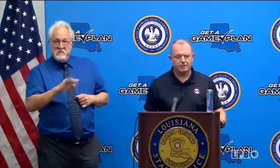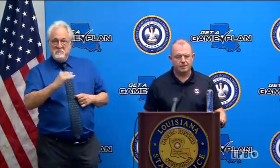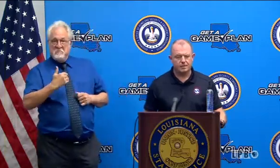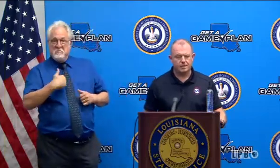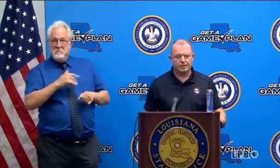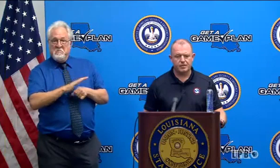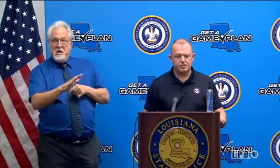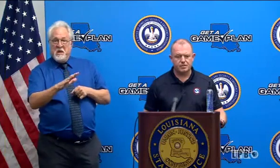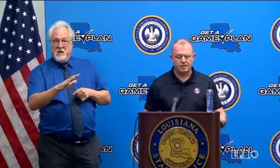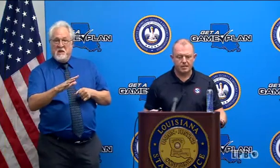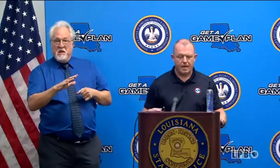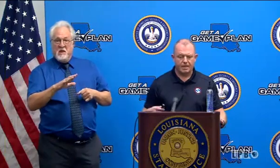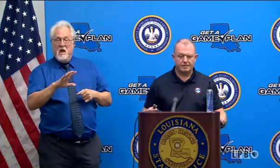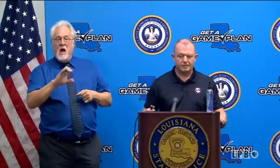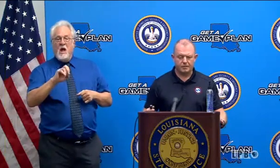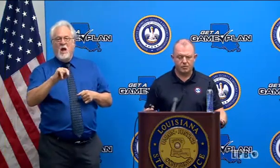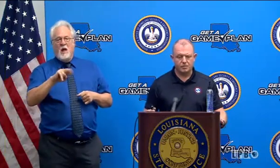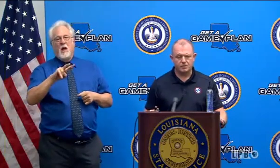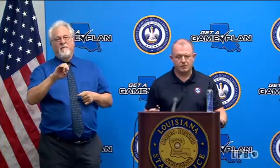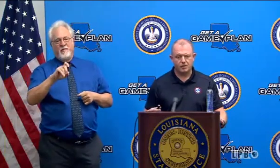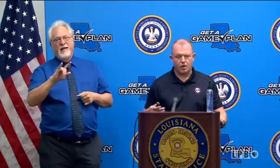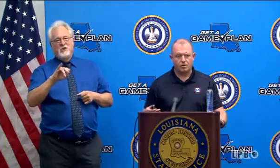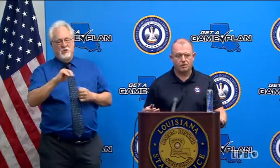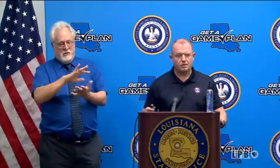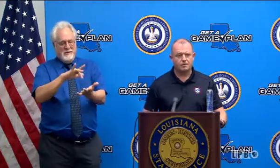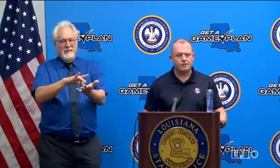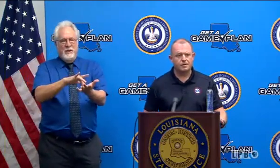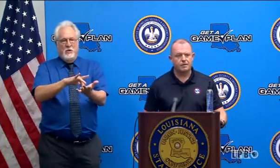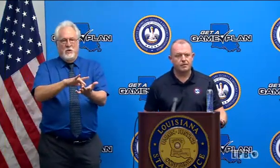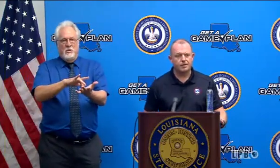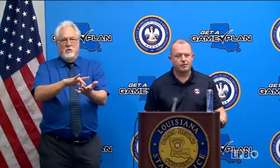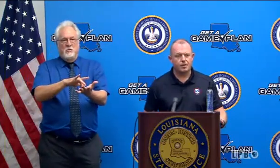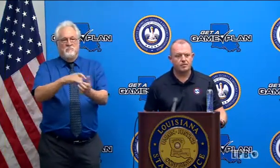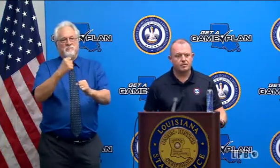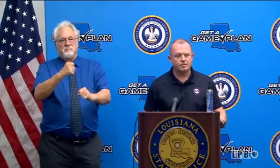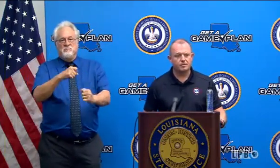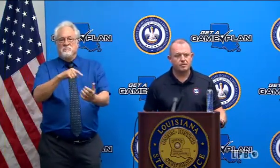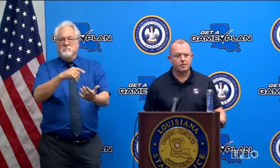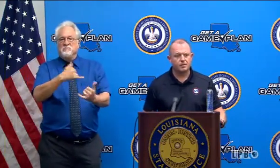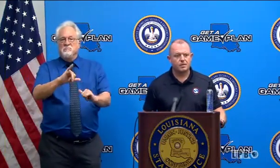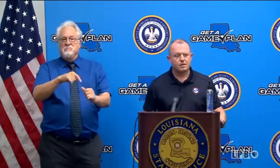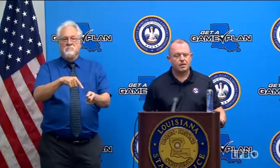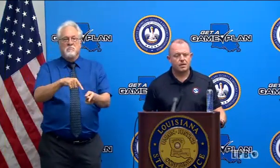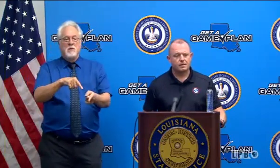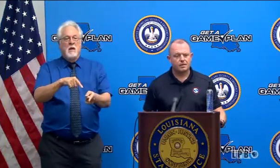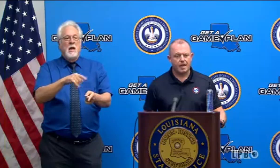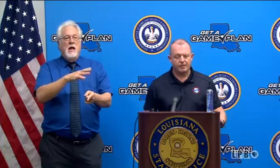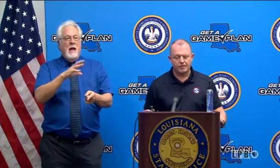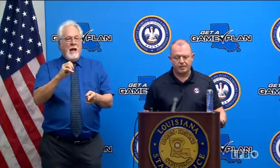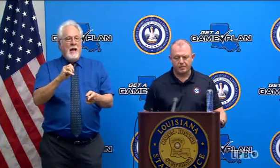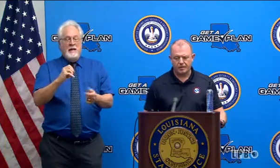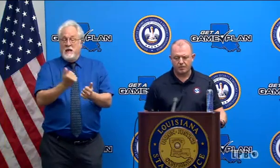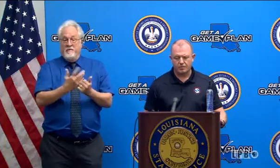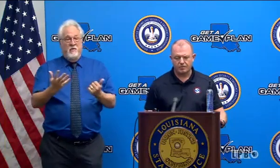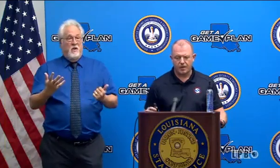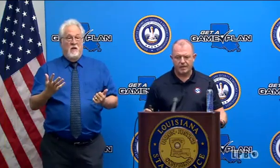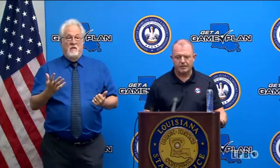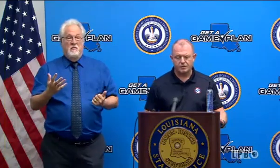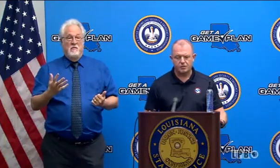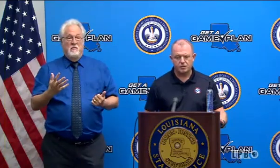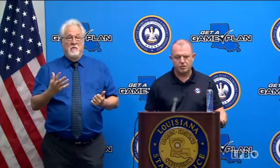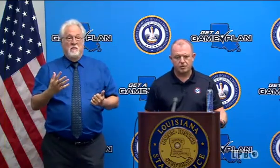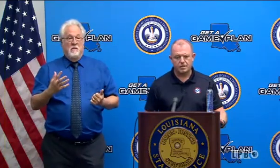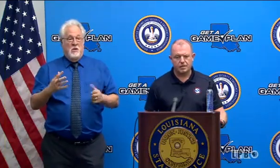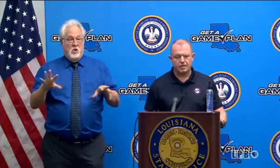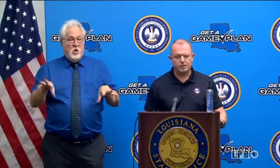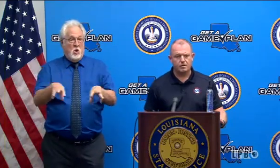plenty of convection at its center, which is the heart of any tropical system, and everything that was flying